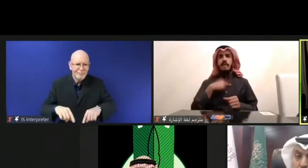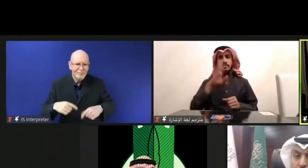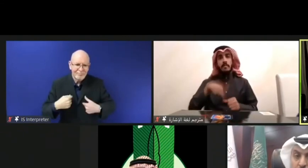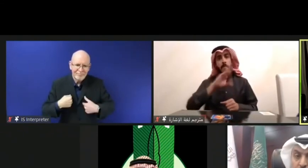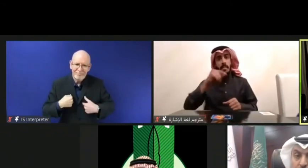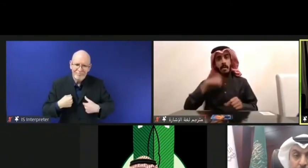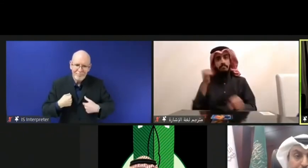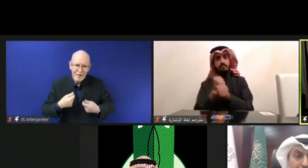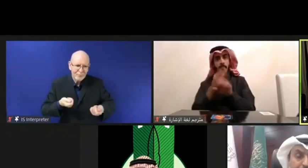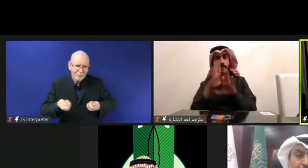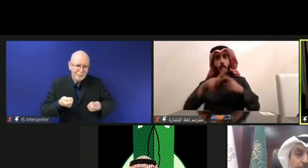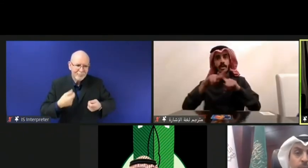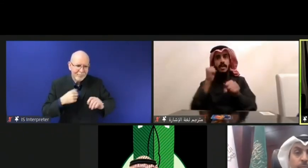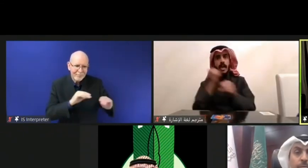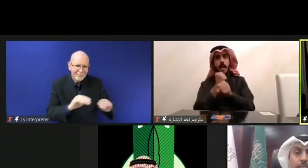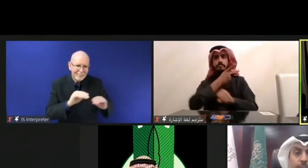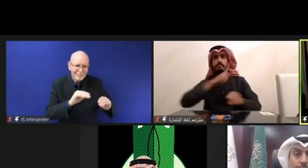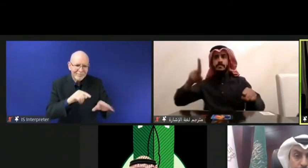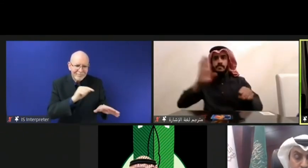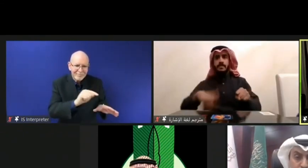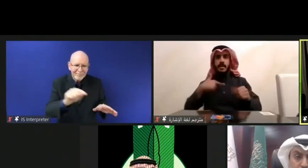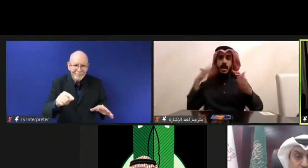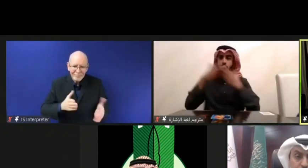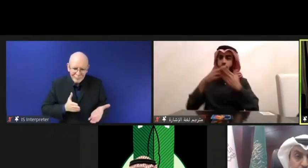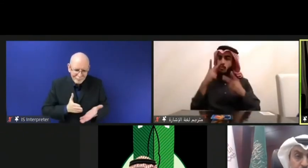can we become more efficient and more effective.